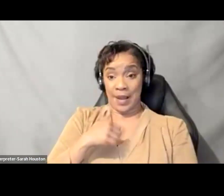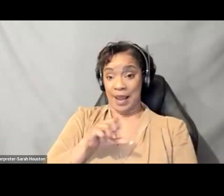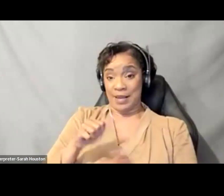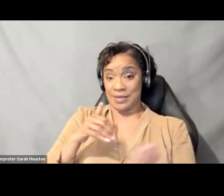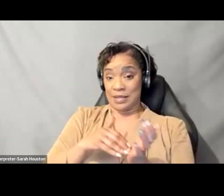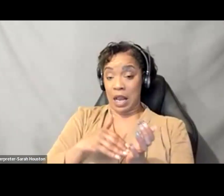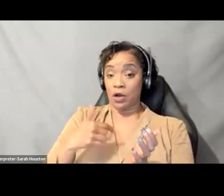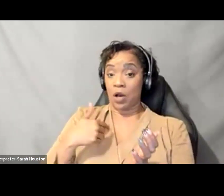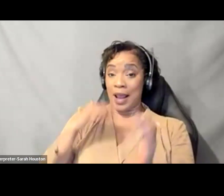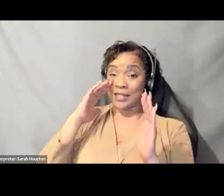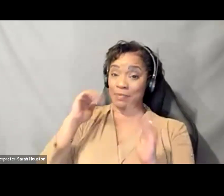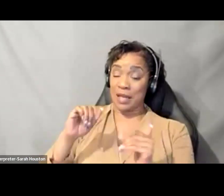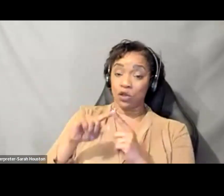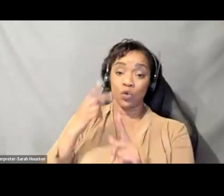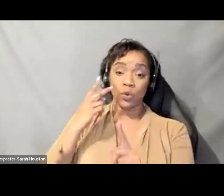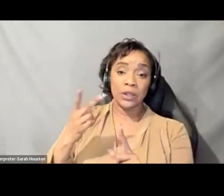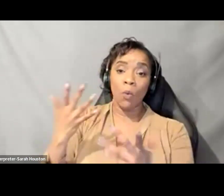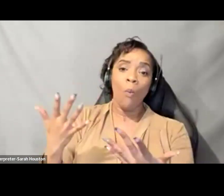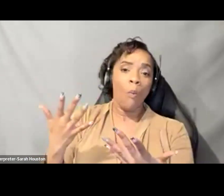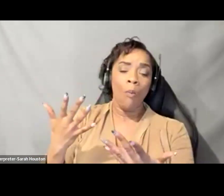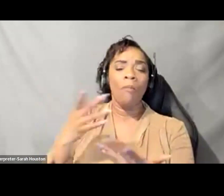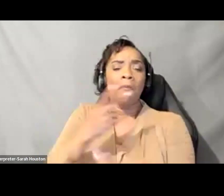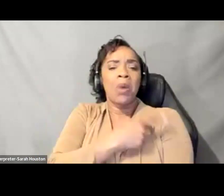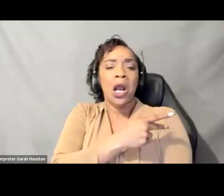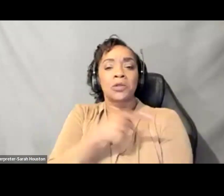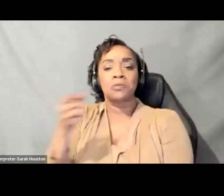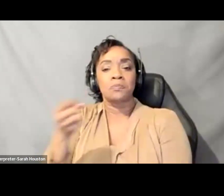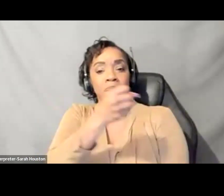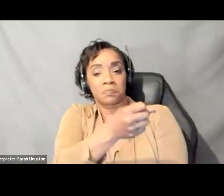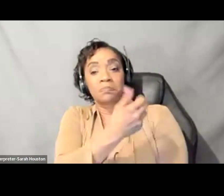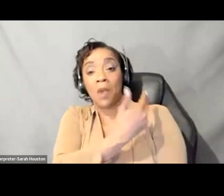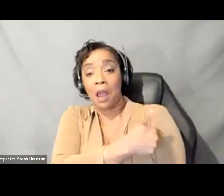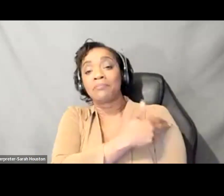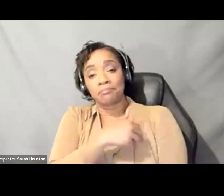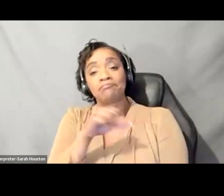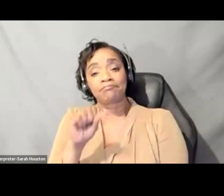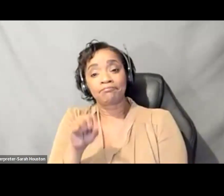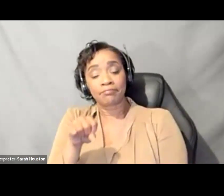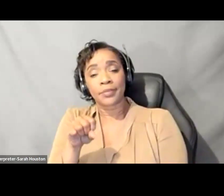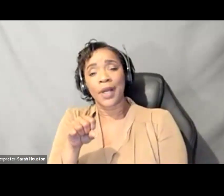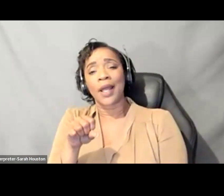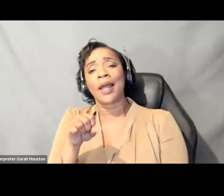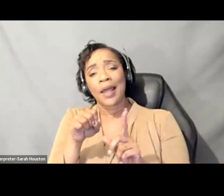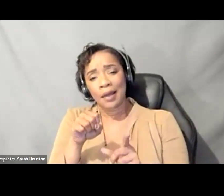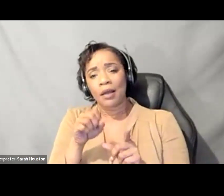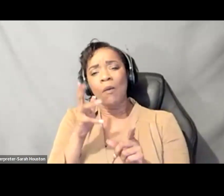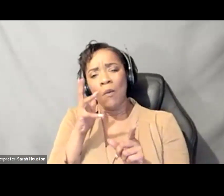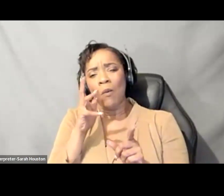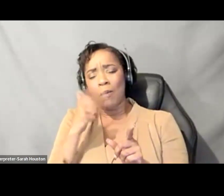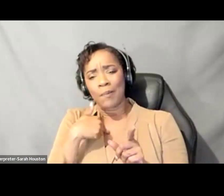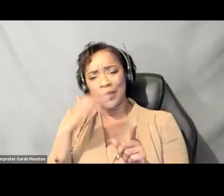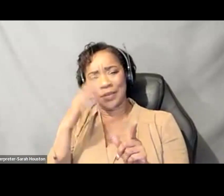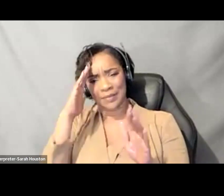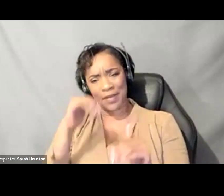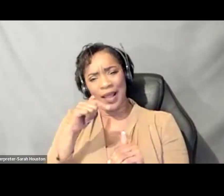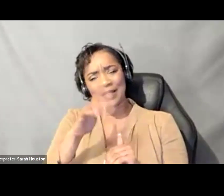to see was patients who are hospitalized, who were going to, have critical illness